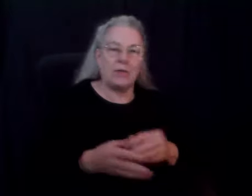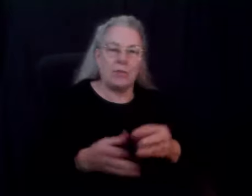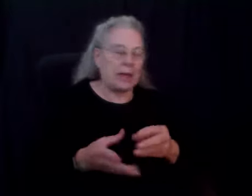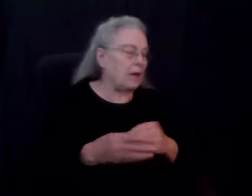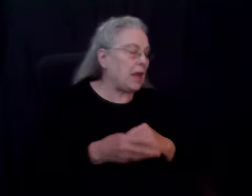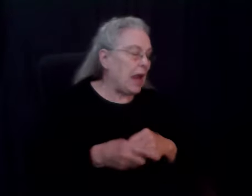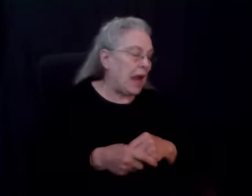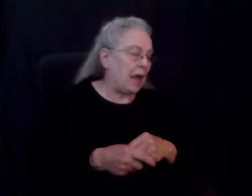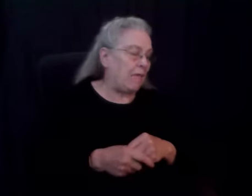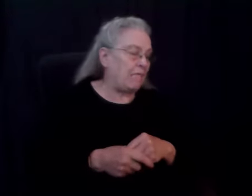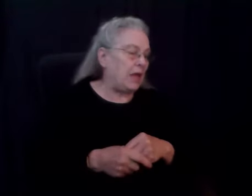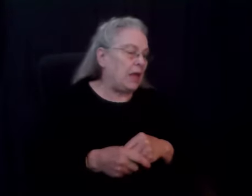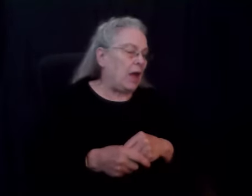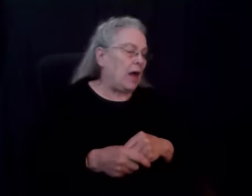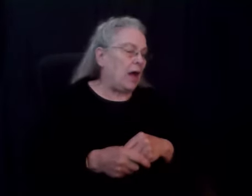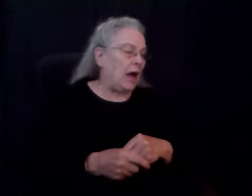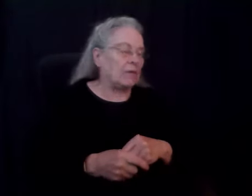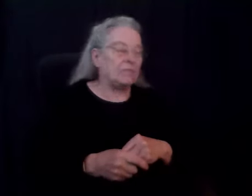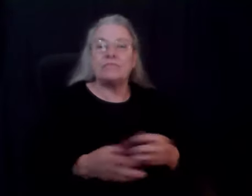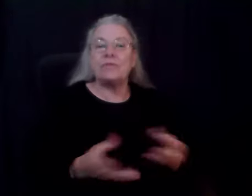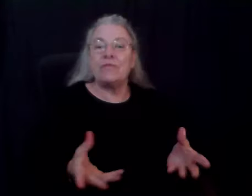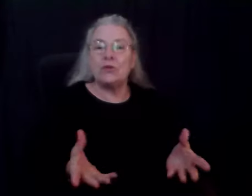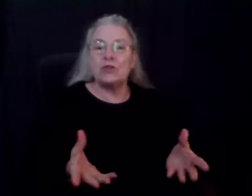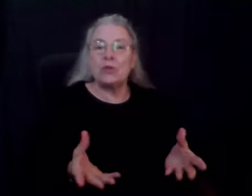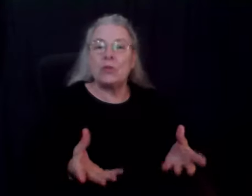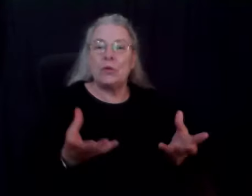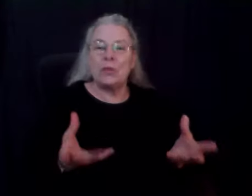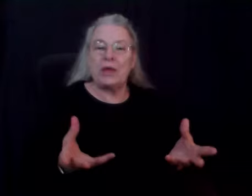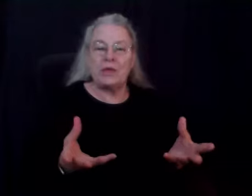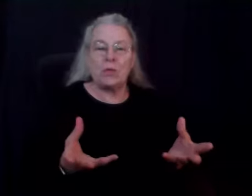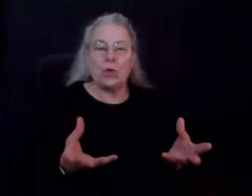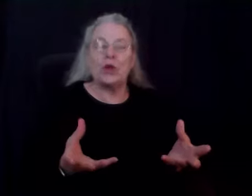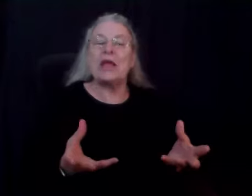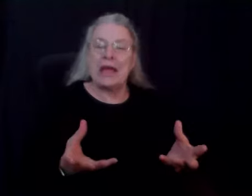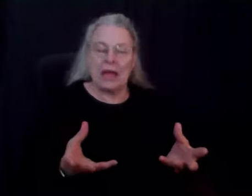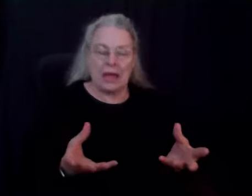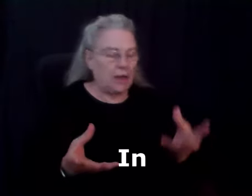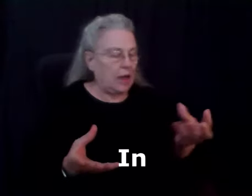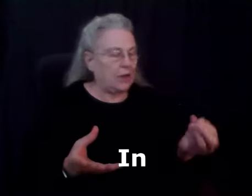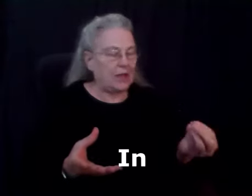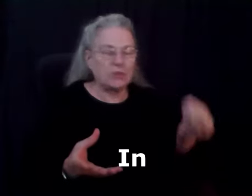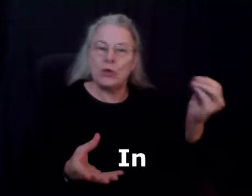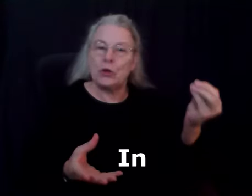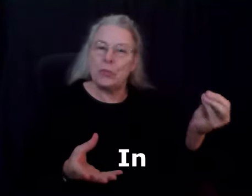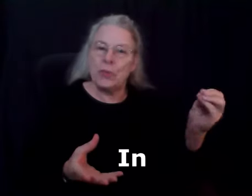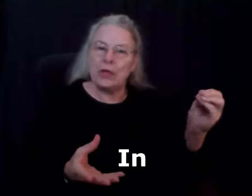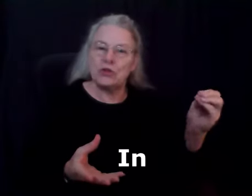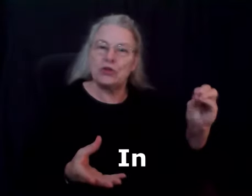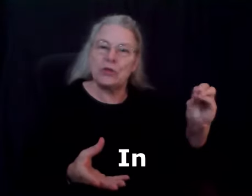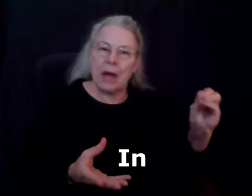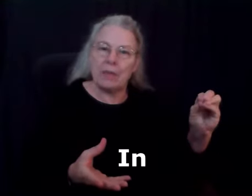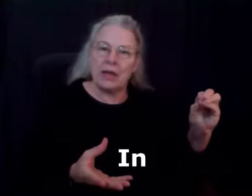not have. Uh, the first one would be the word in, and that's where you pinch your dominant hand.